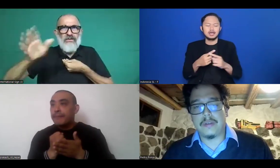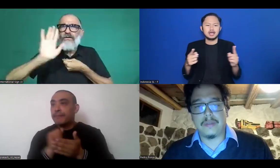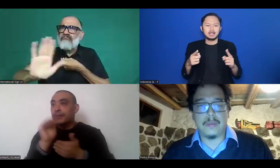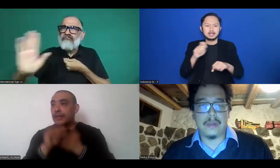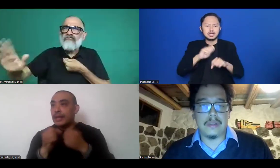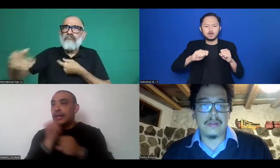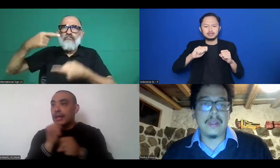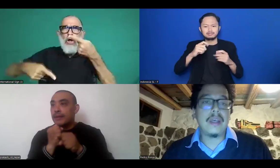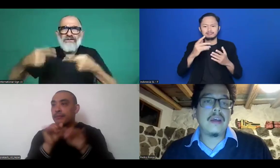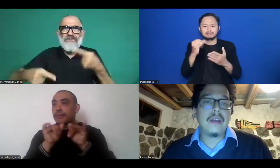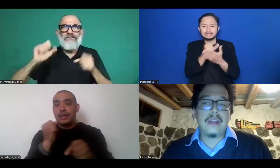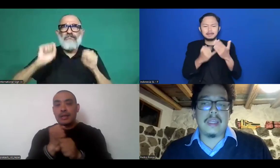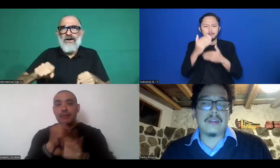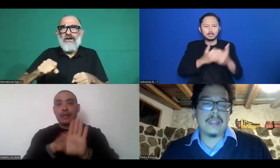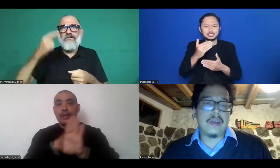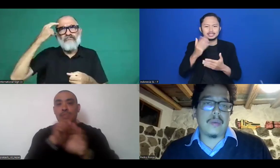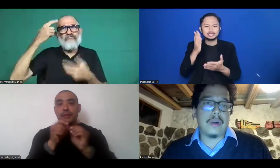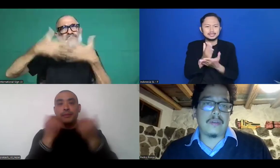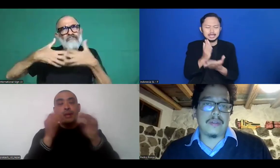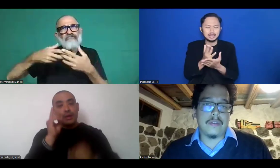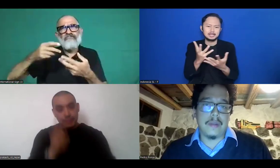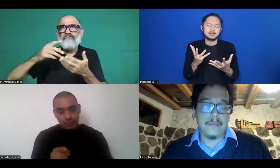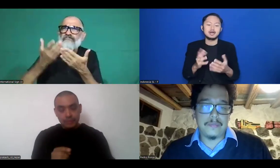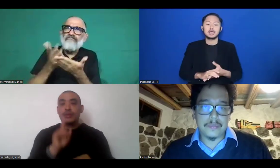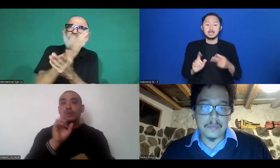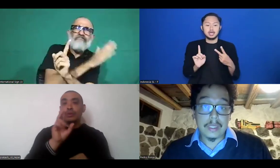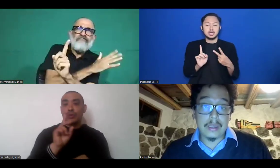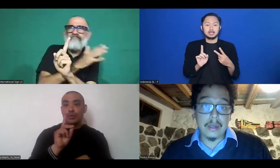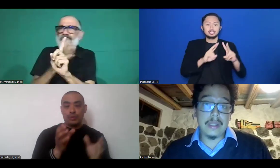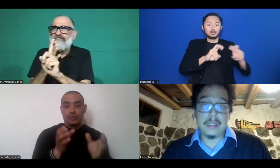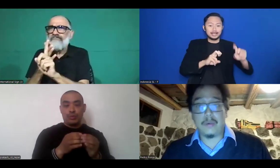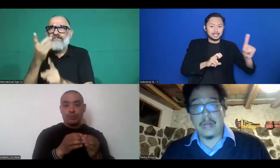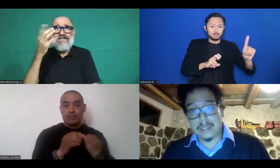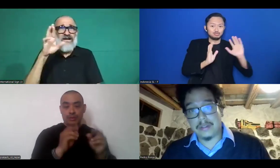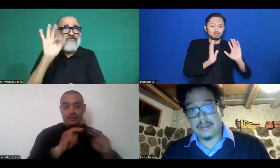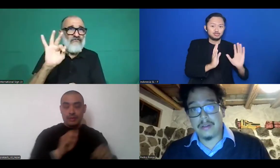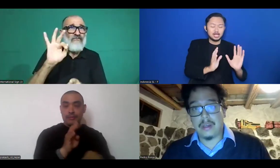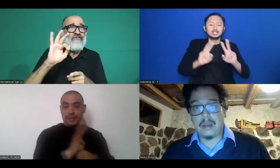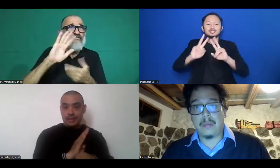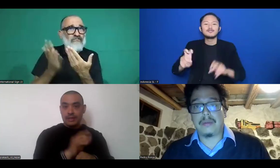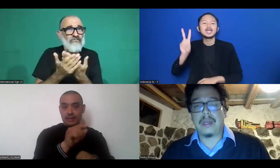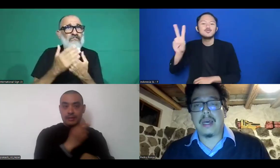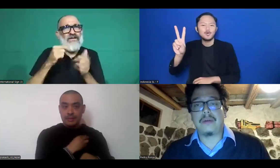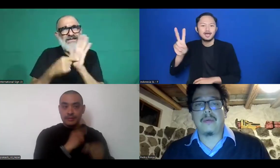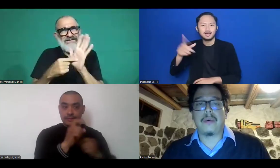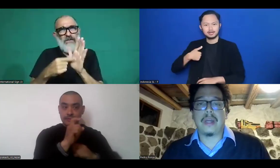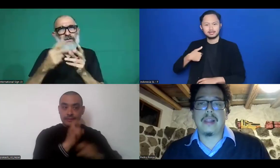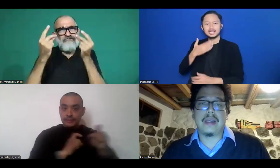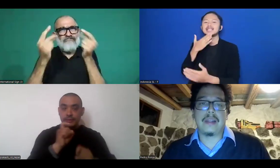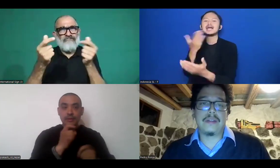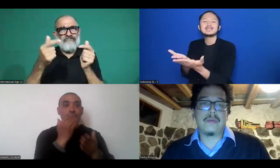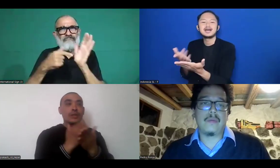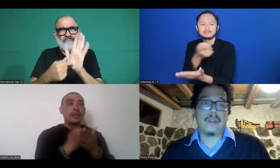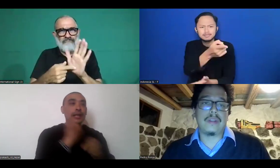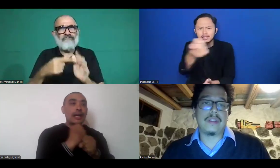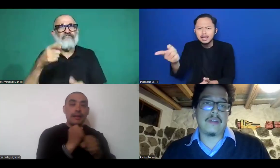process of these policies. In the second part of the survey, grantees were asked about how their work